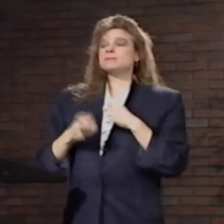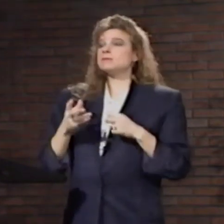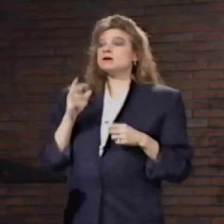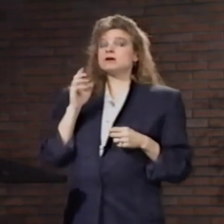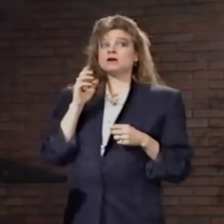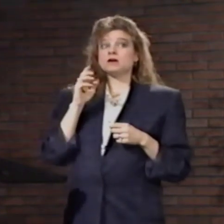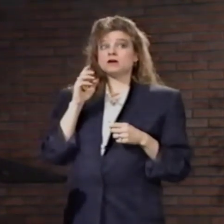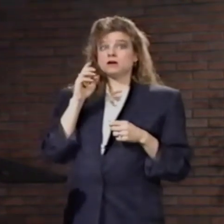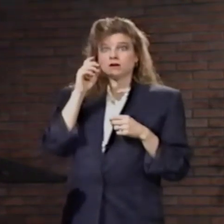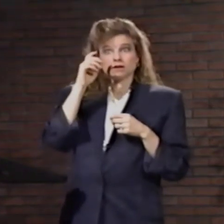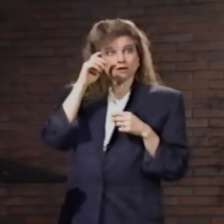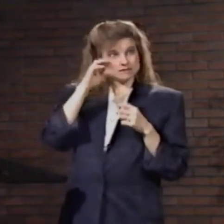ADA is that